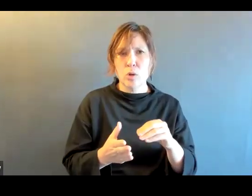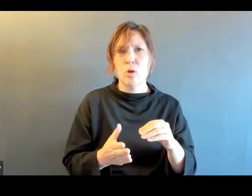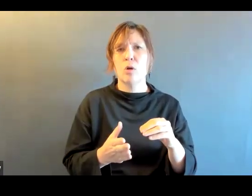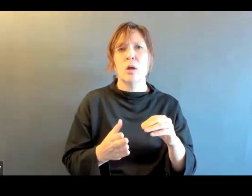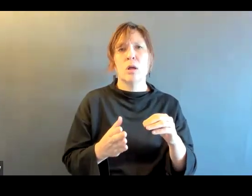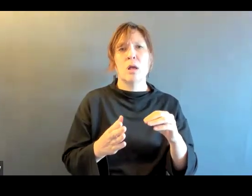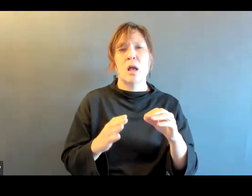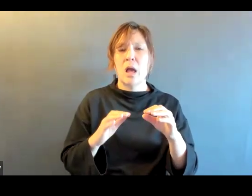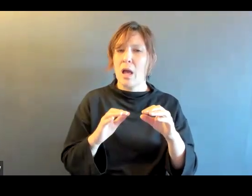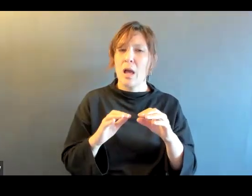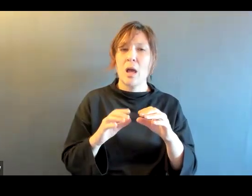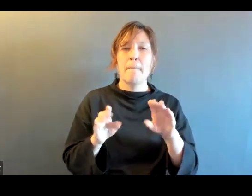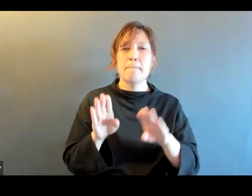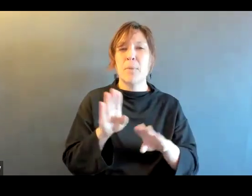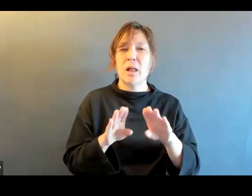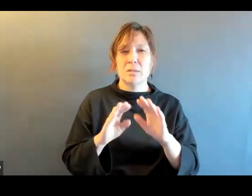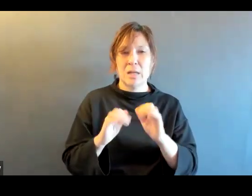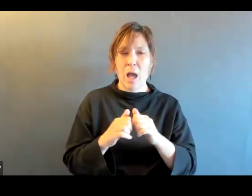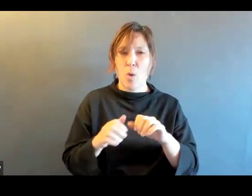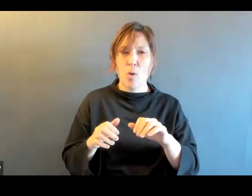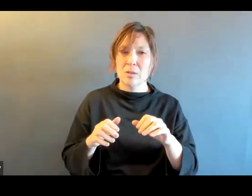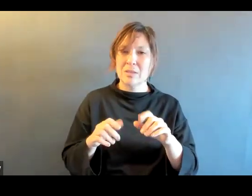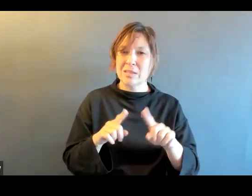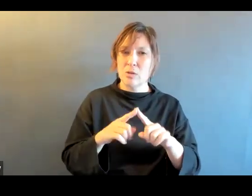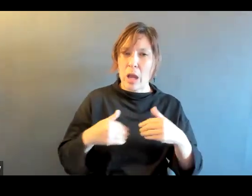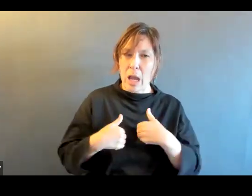organisms decompose, and I cannot wait to have Miss